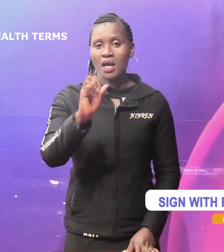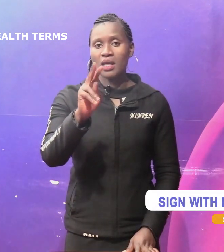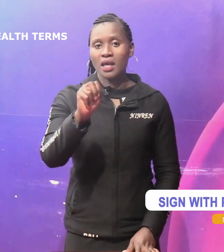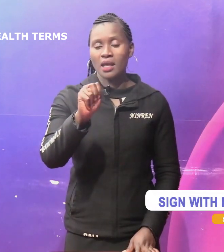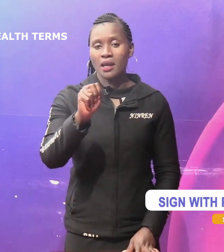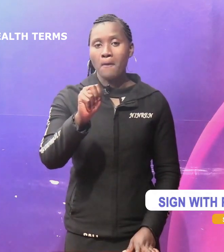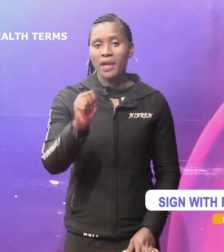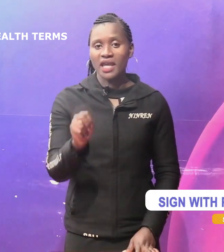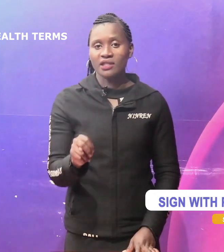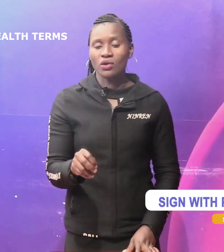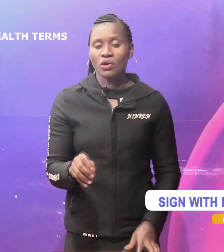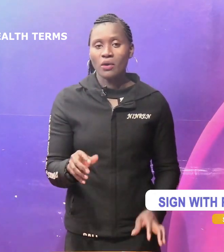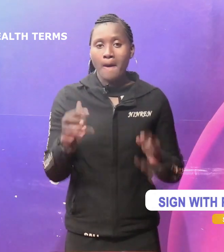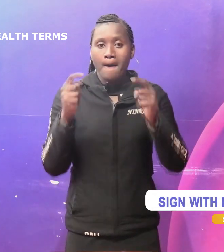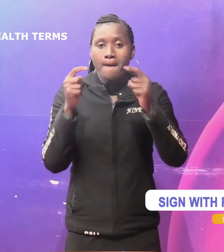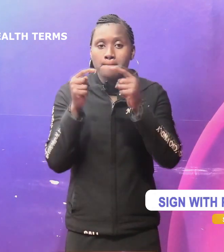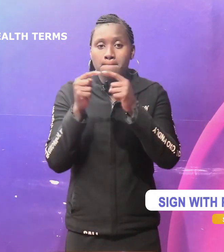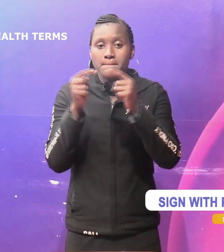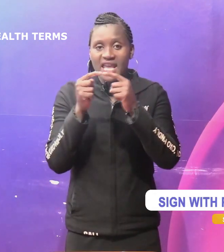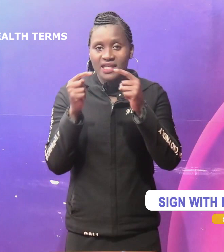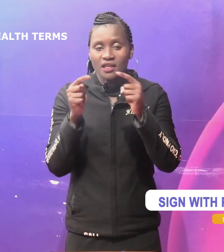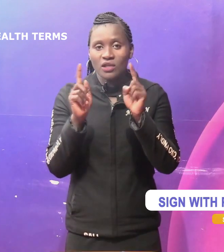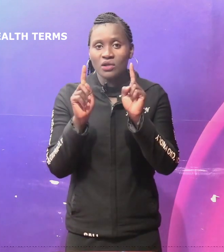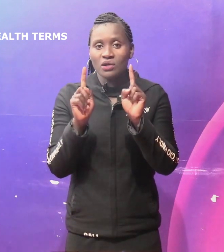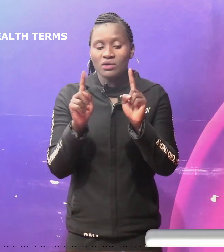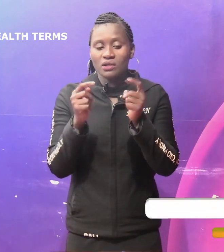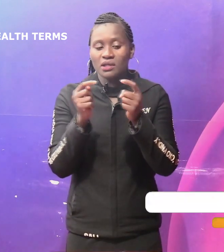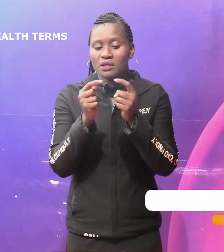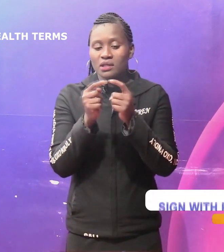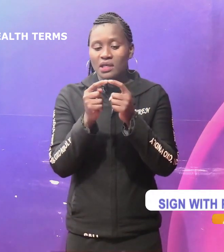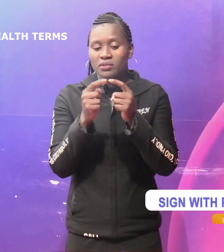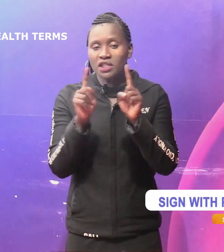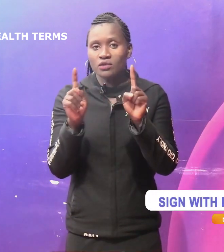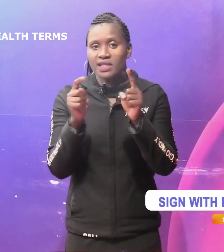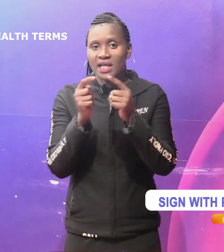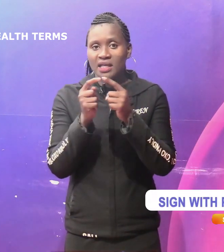P-A-I-N. Pain. So pain. You tap it twice like this.